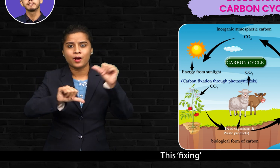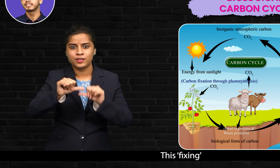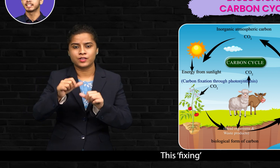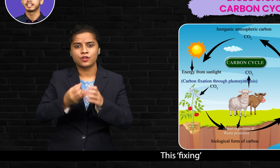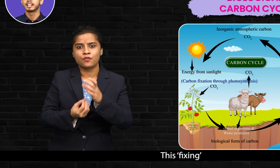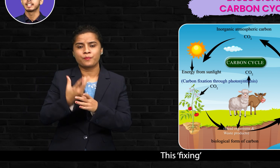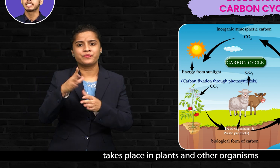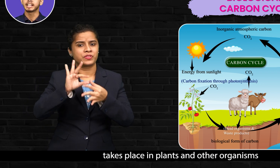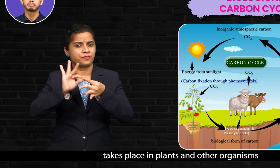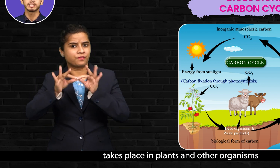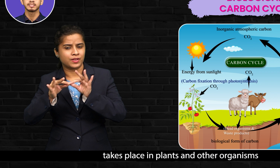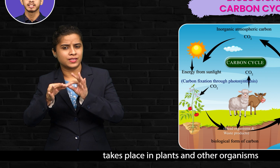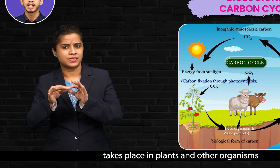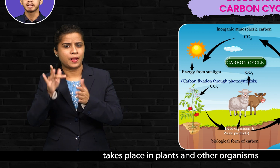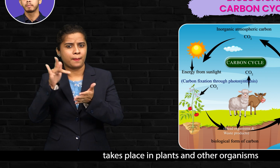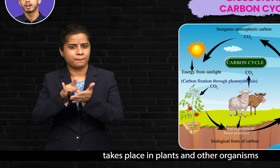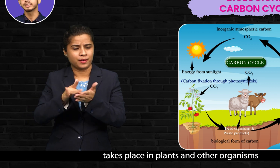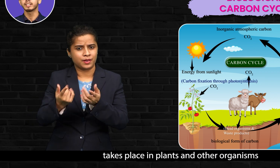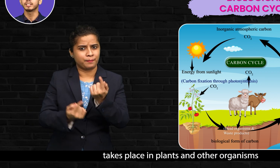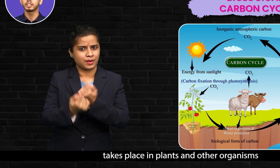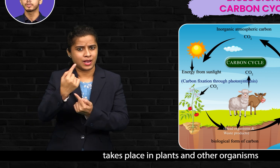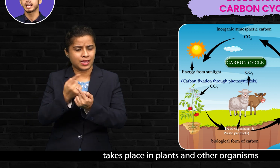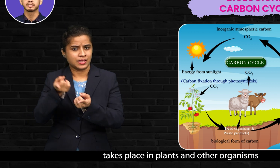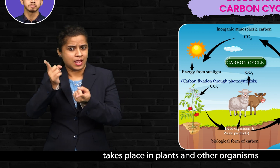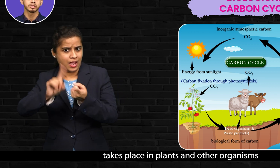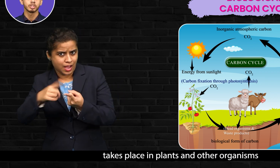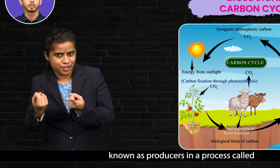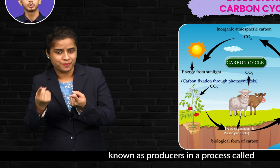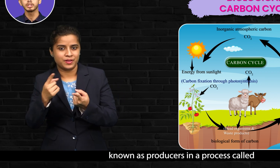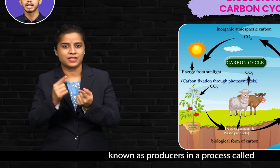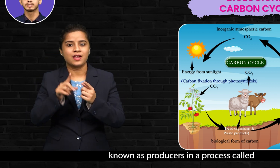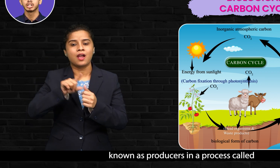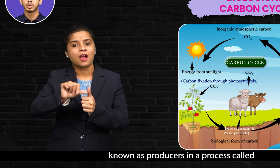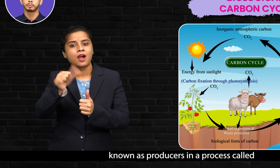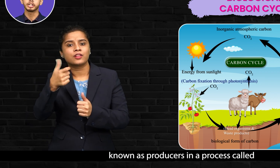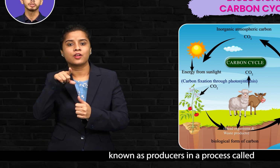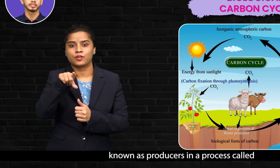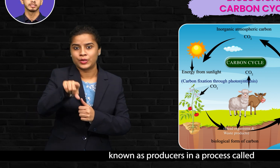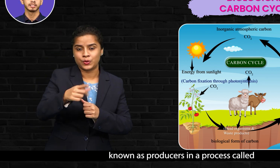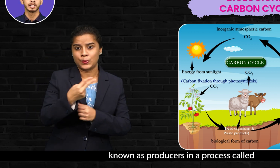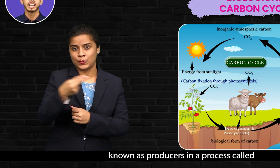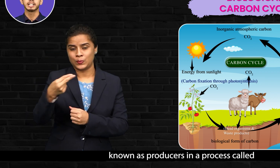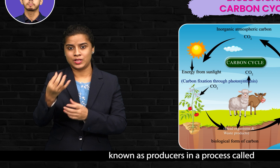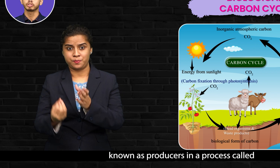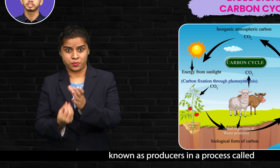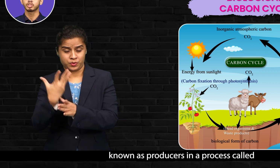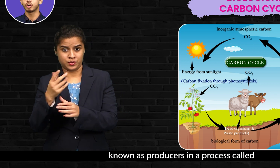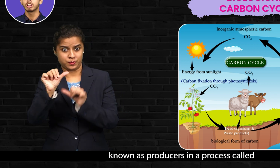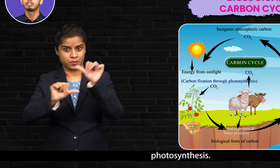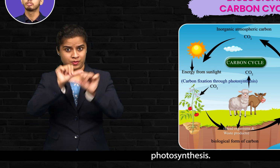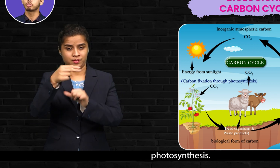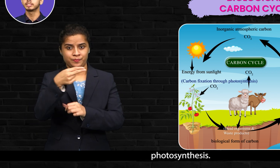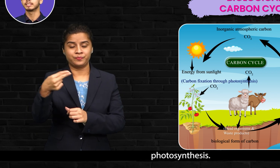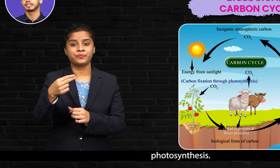This fixing takes place in plants and other organisms known as producers in a process